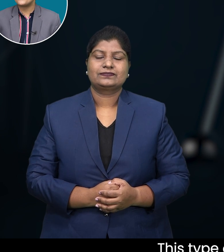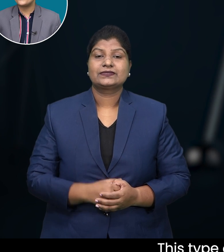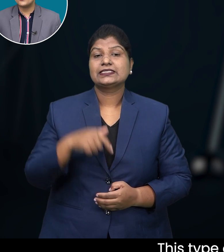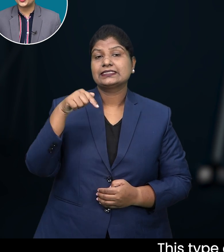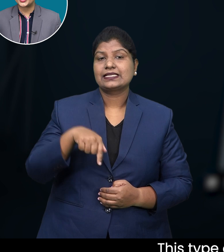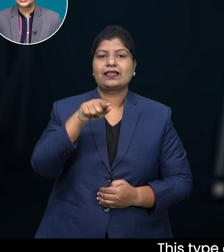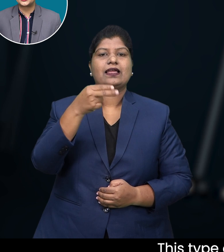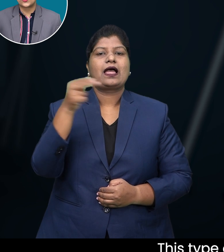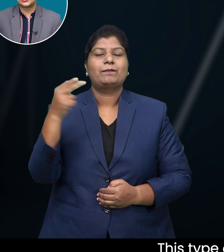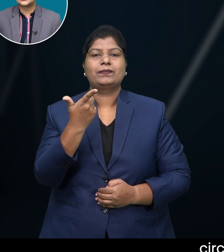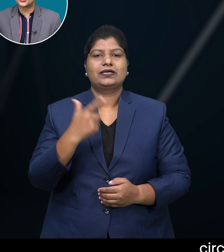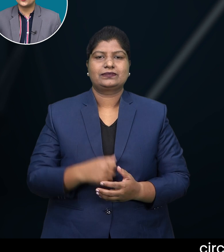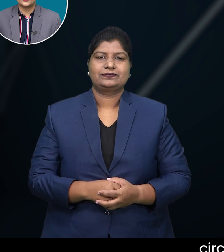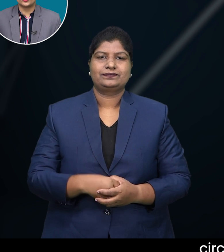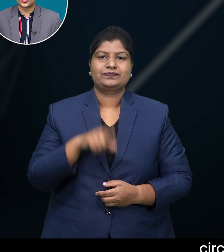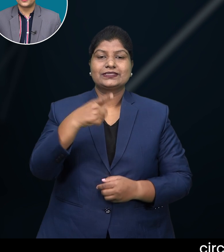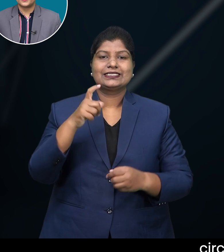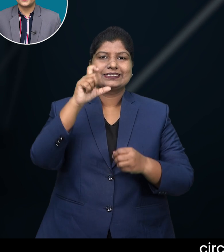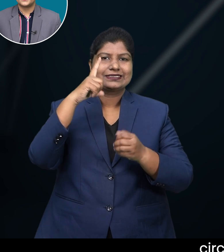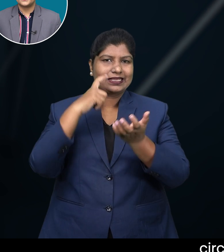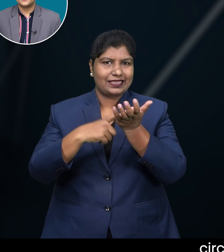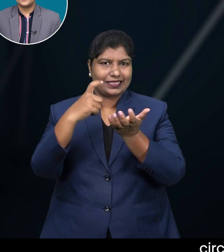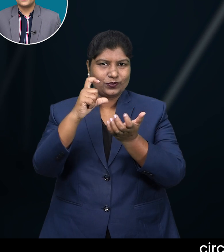This type of motion is called circular motion.